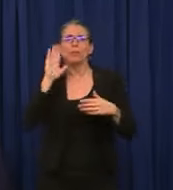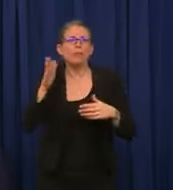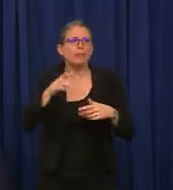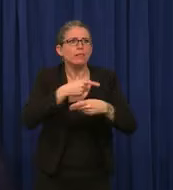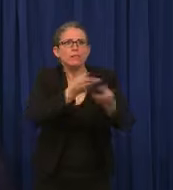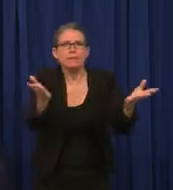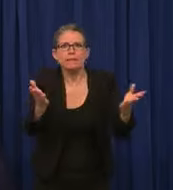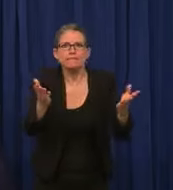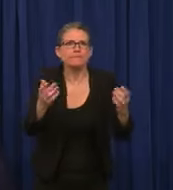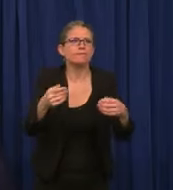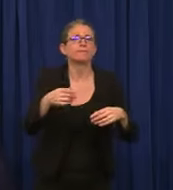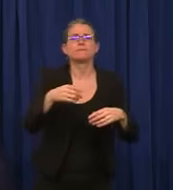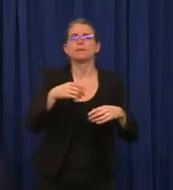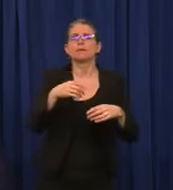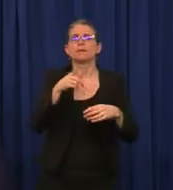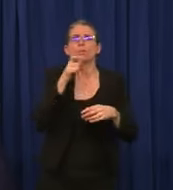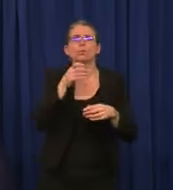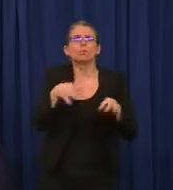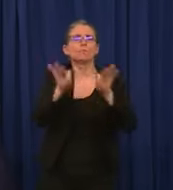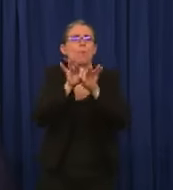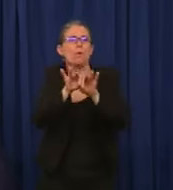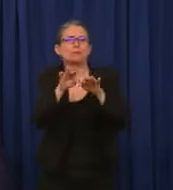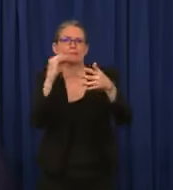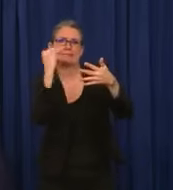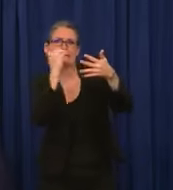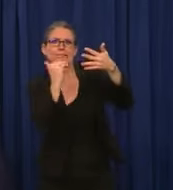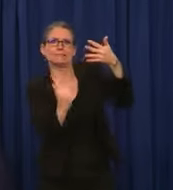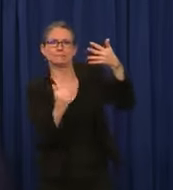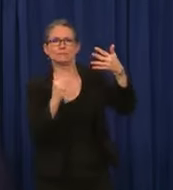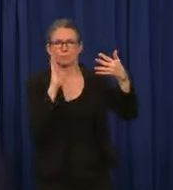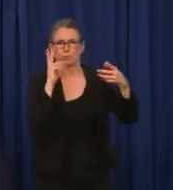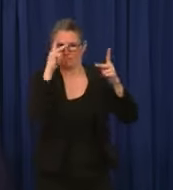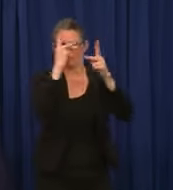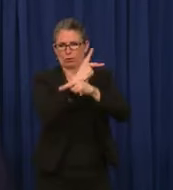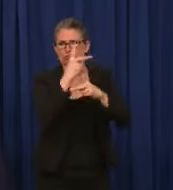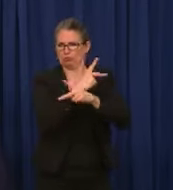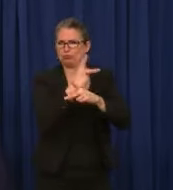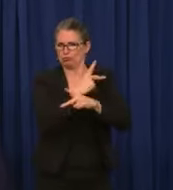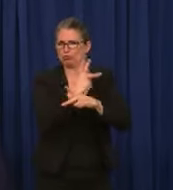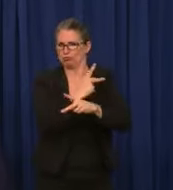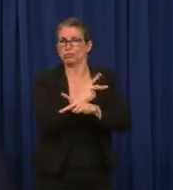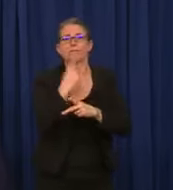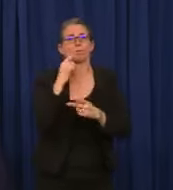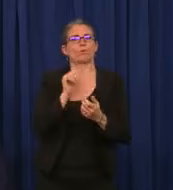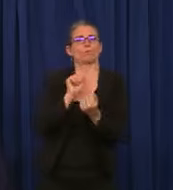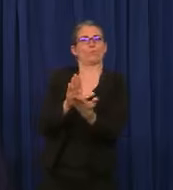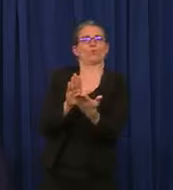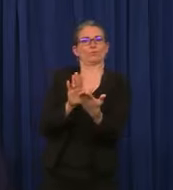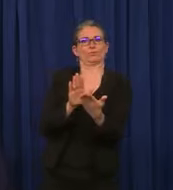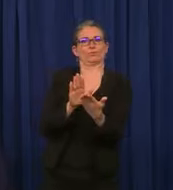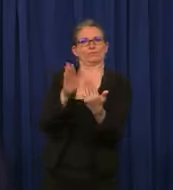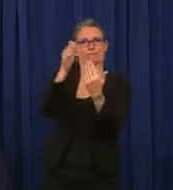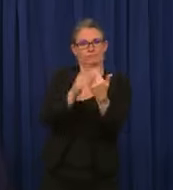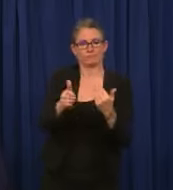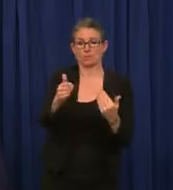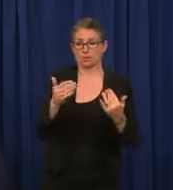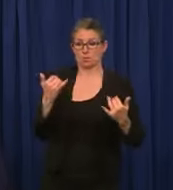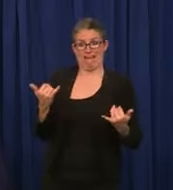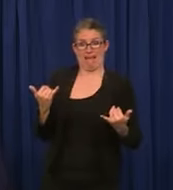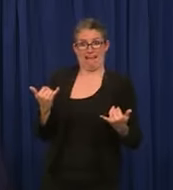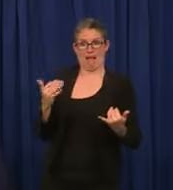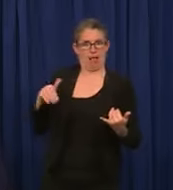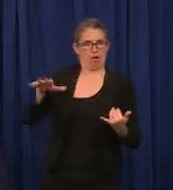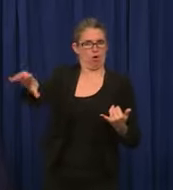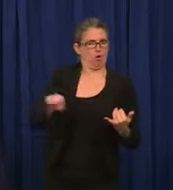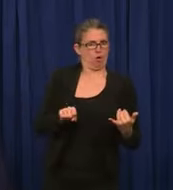critical part of the healthcare landscape. So much more to come on the rapid tests once they are received and once we start deploying